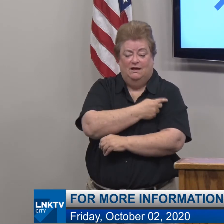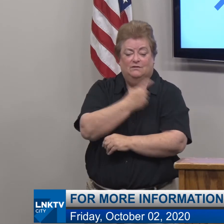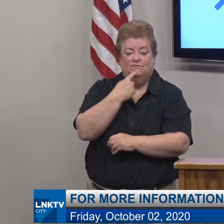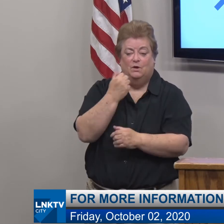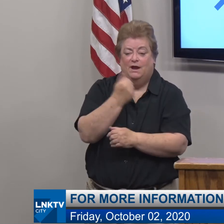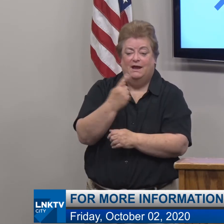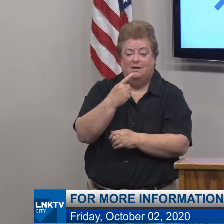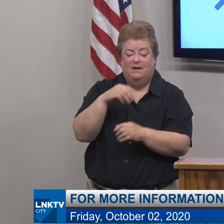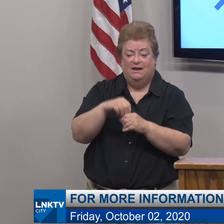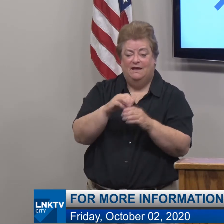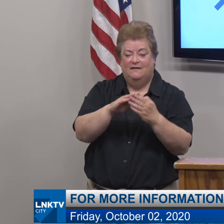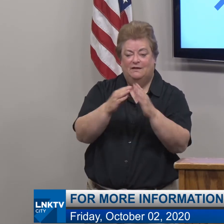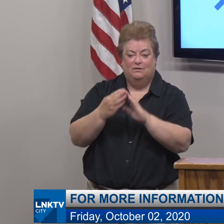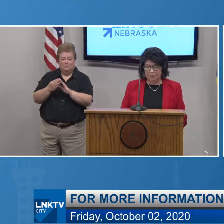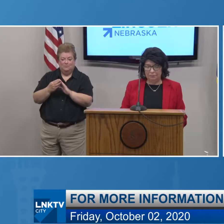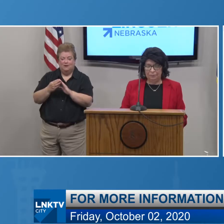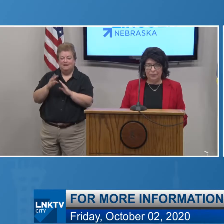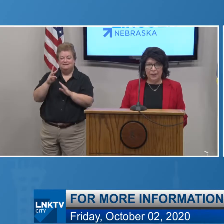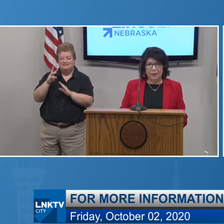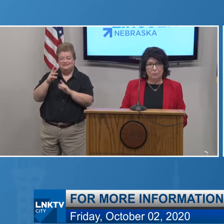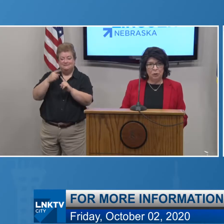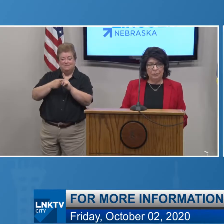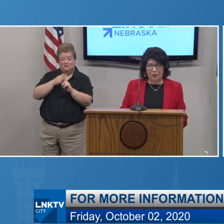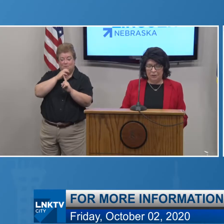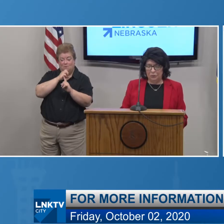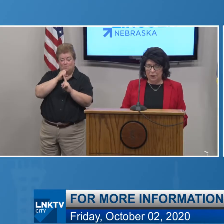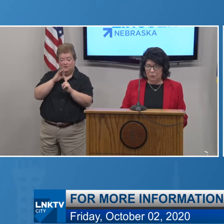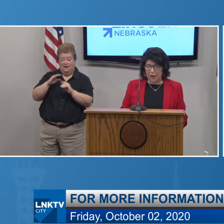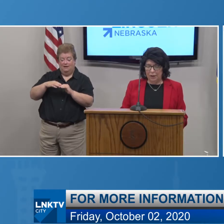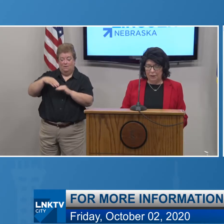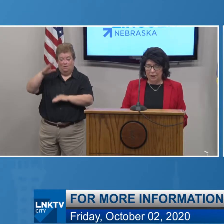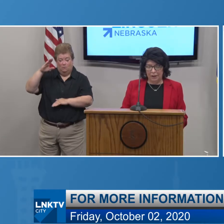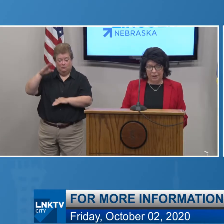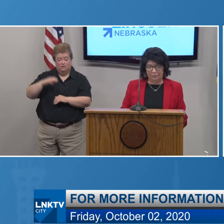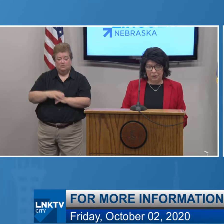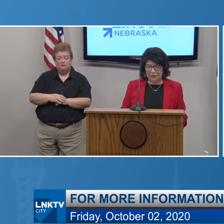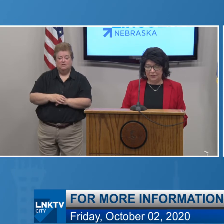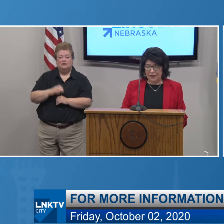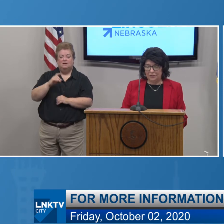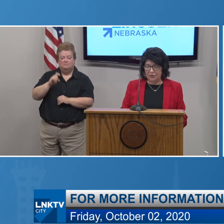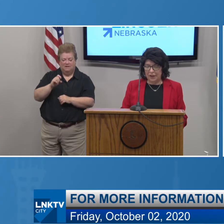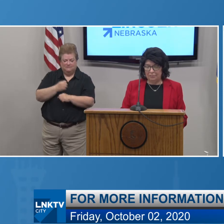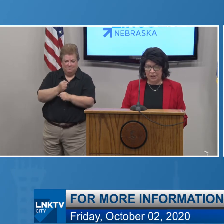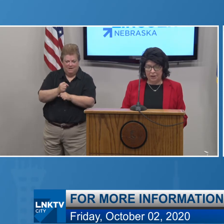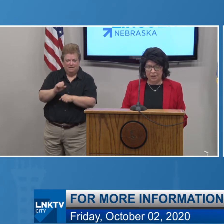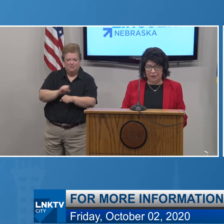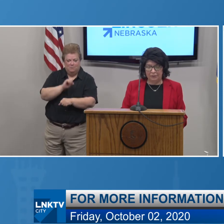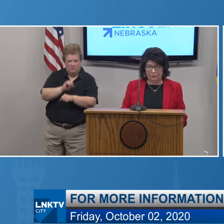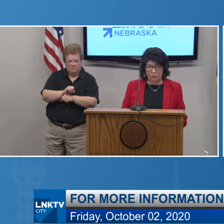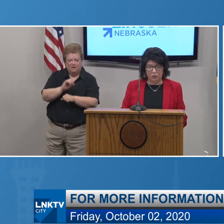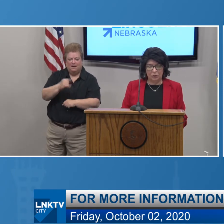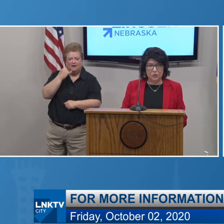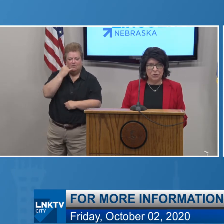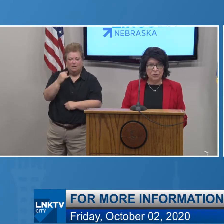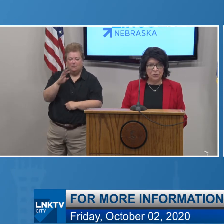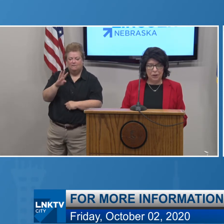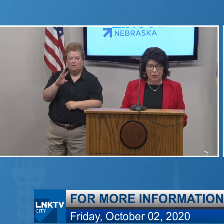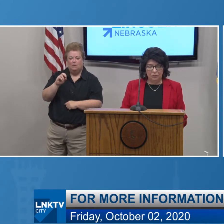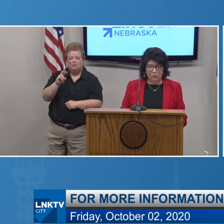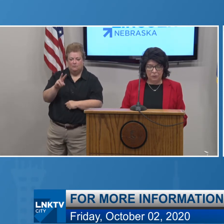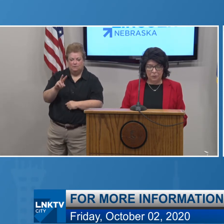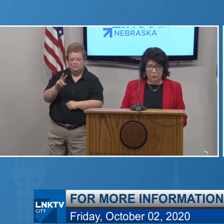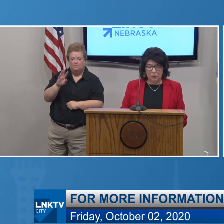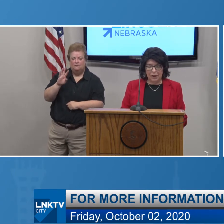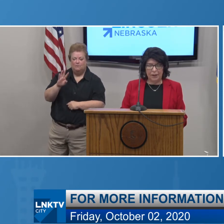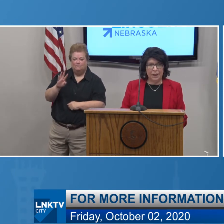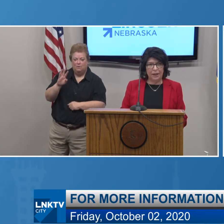in the community 6 months and older. An appointment is required. You can schedule that by calling